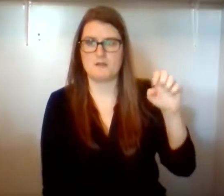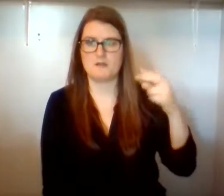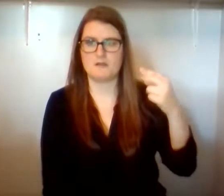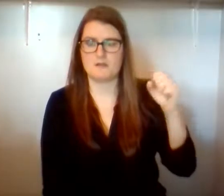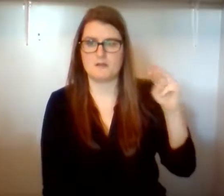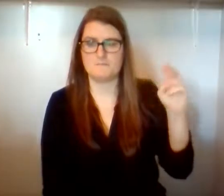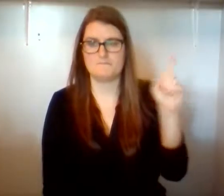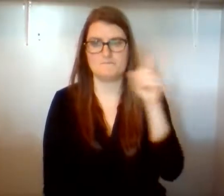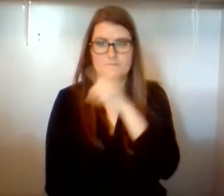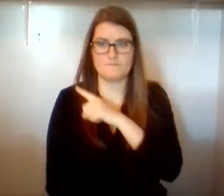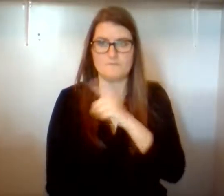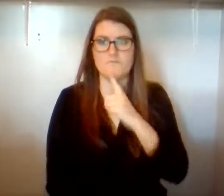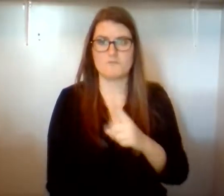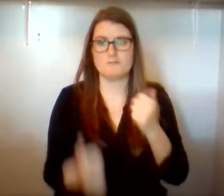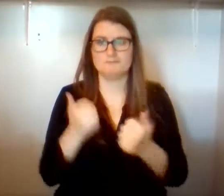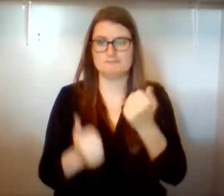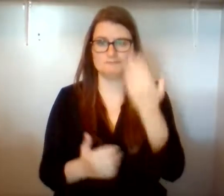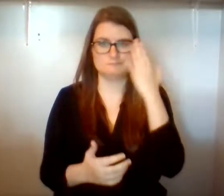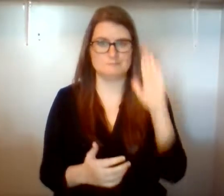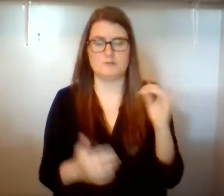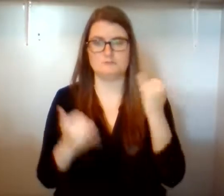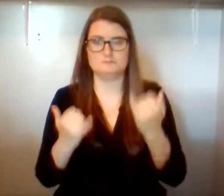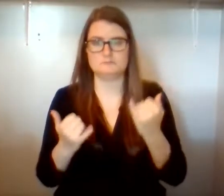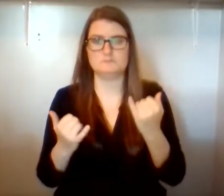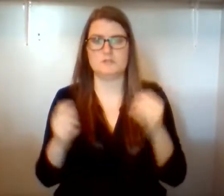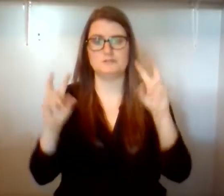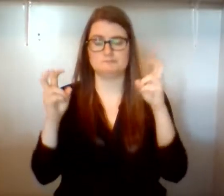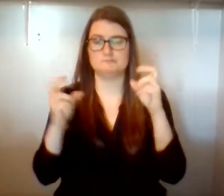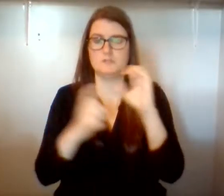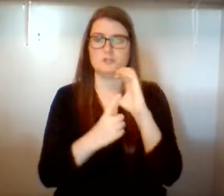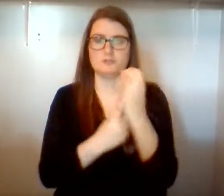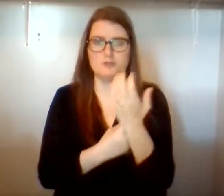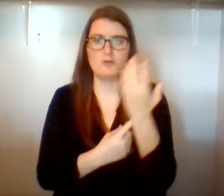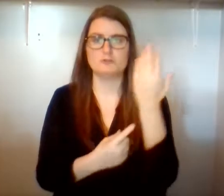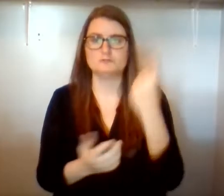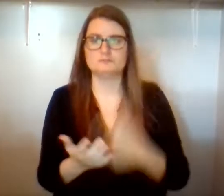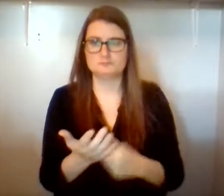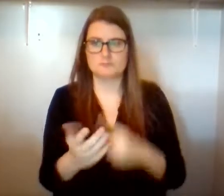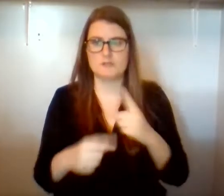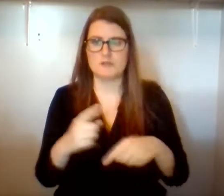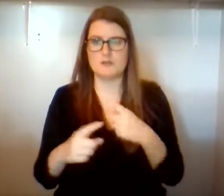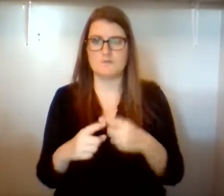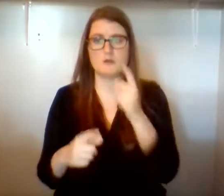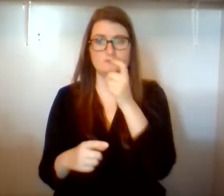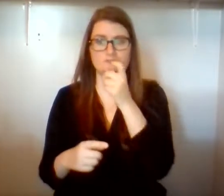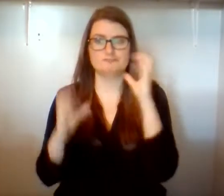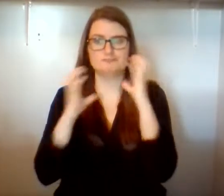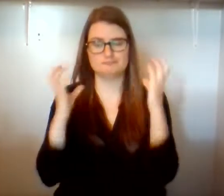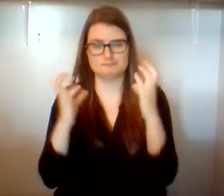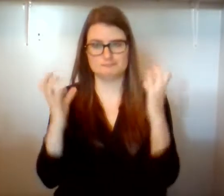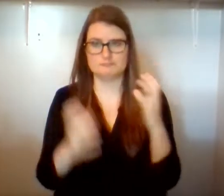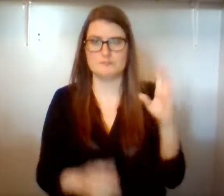This is the season for questions and controversies, and yesterday we talked with a historian about the historical debate over whether or not Herod the Great really